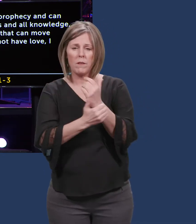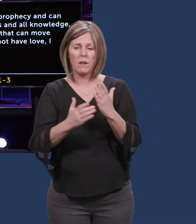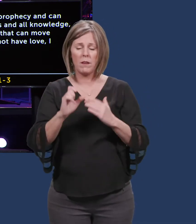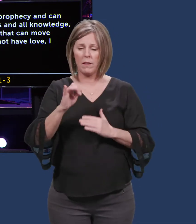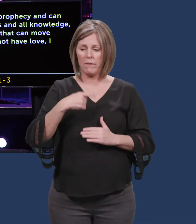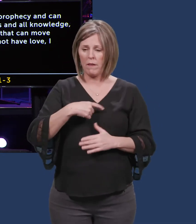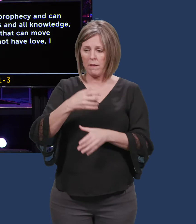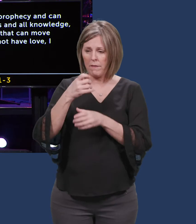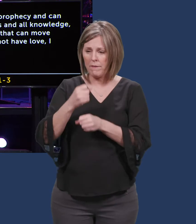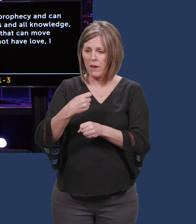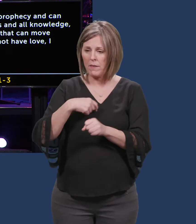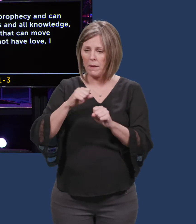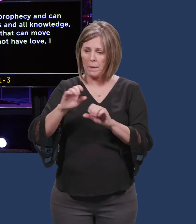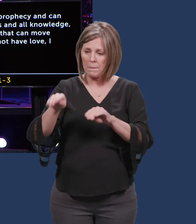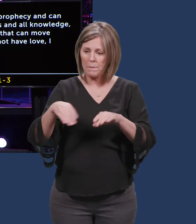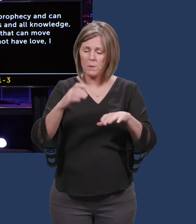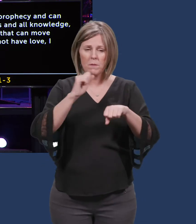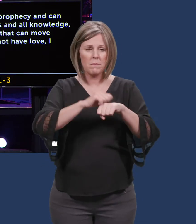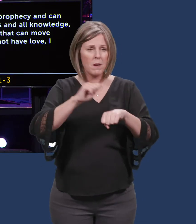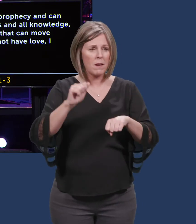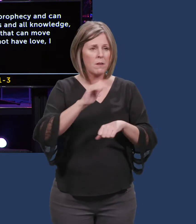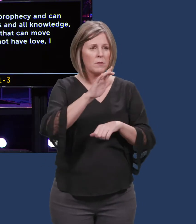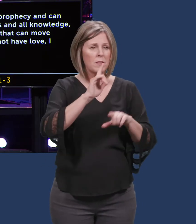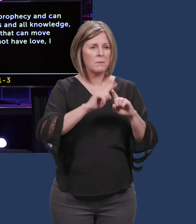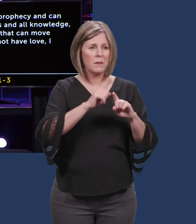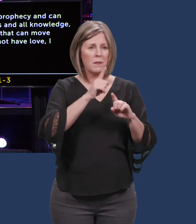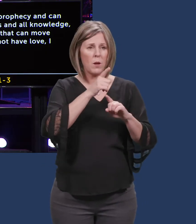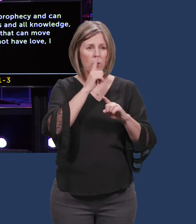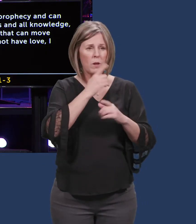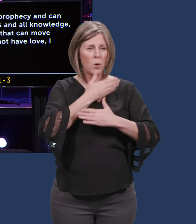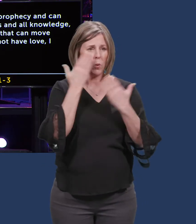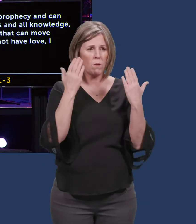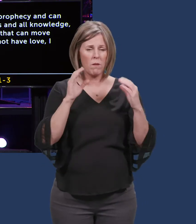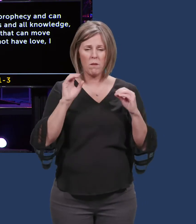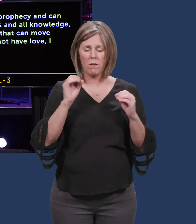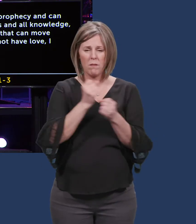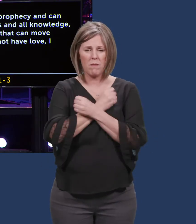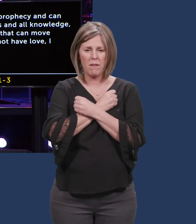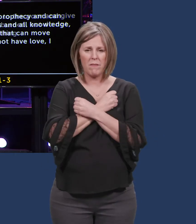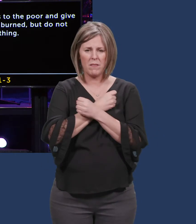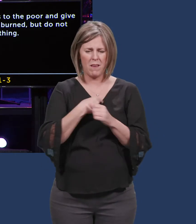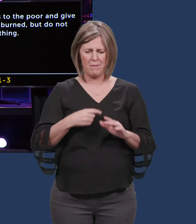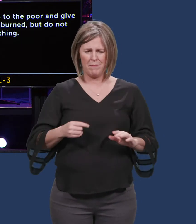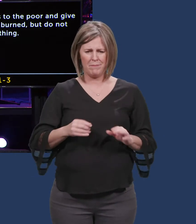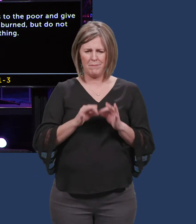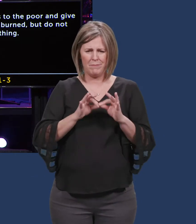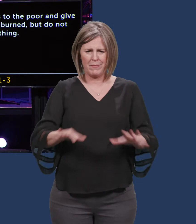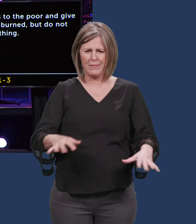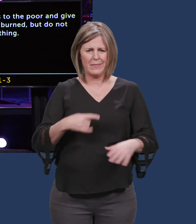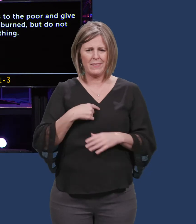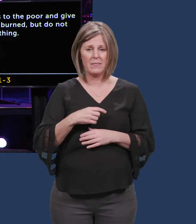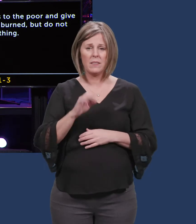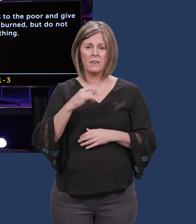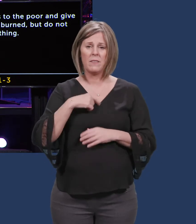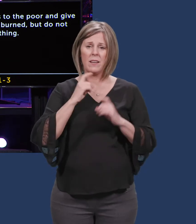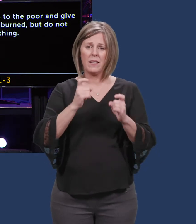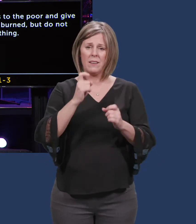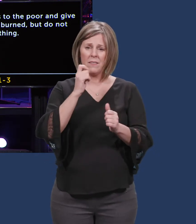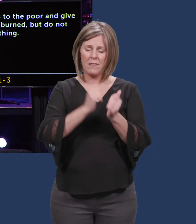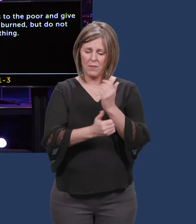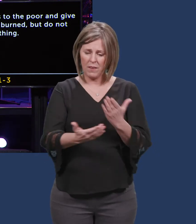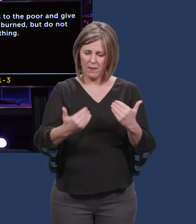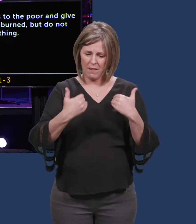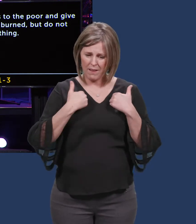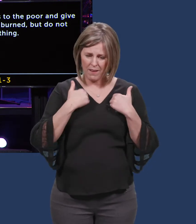if I have a faith that can move mountains, but do not have love, I'm nothing. If I give all I possess to the